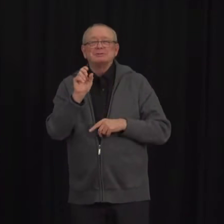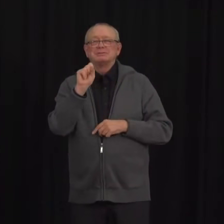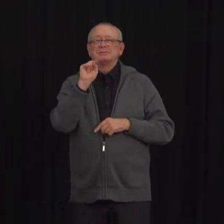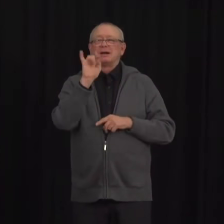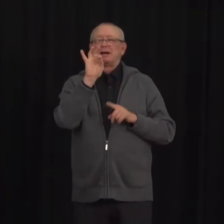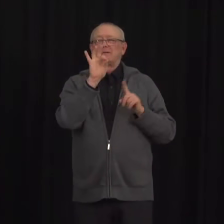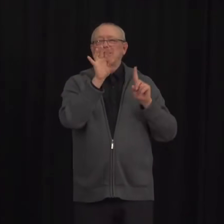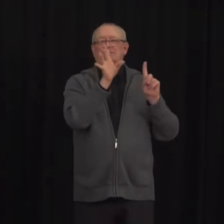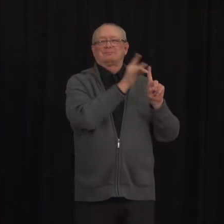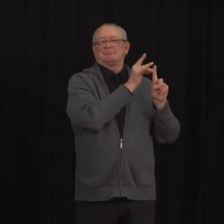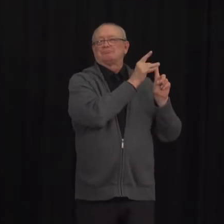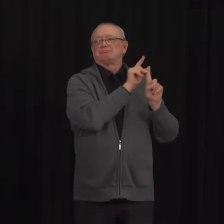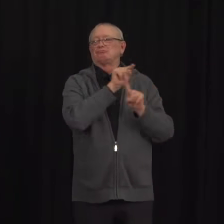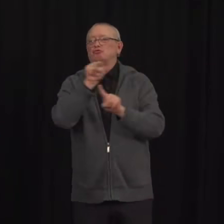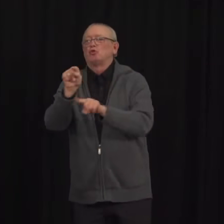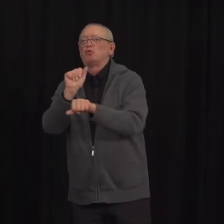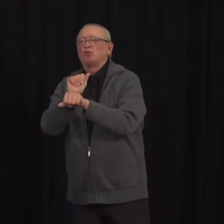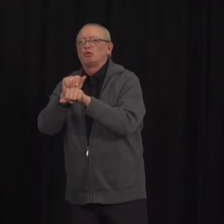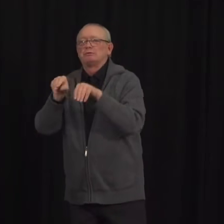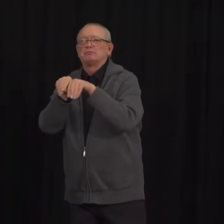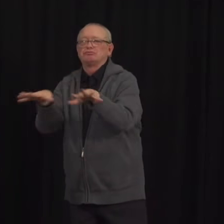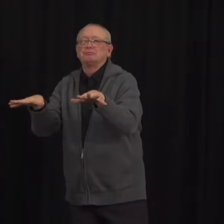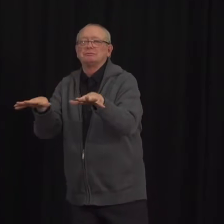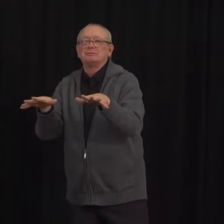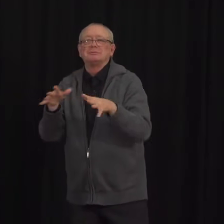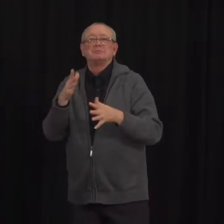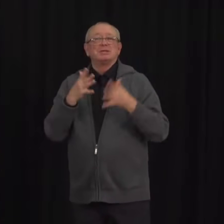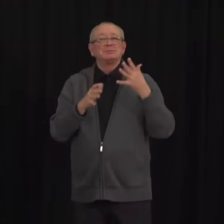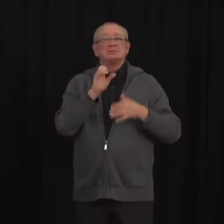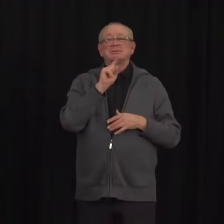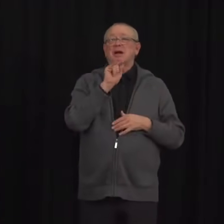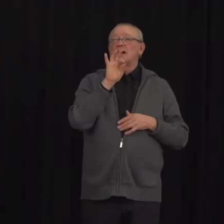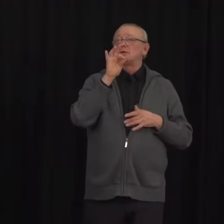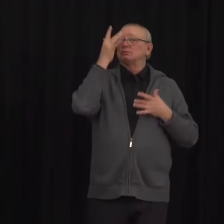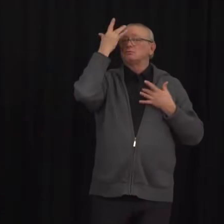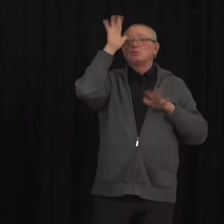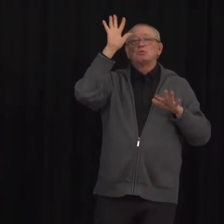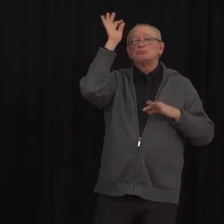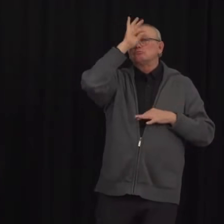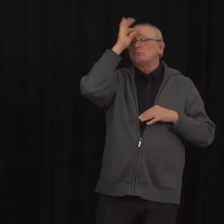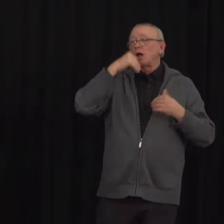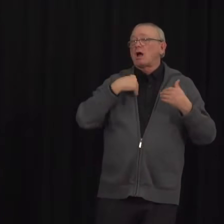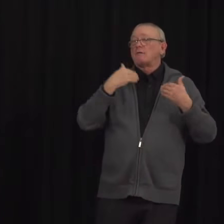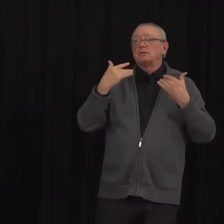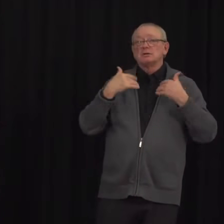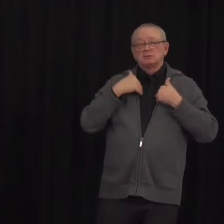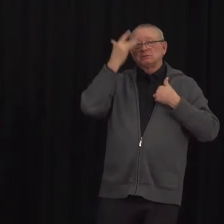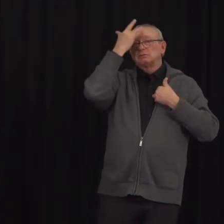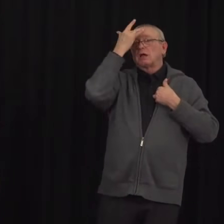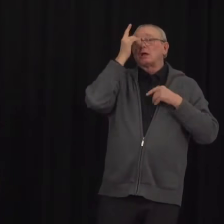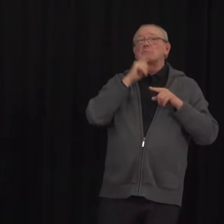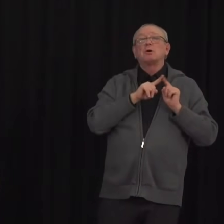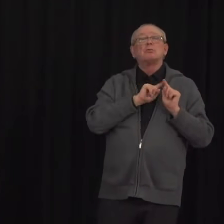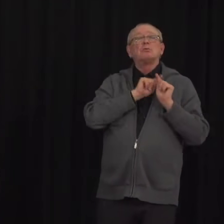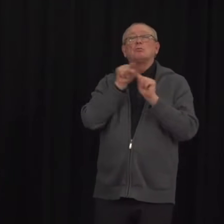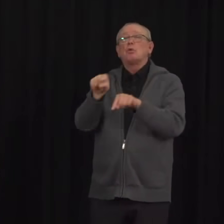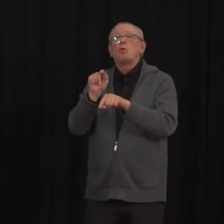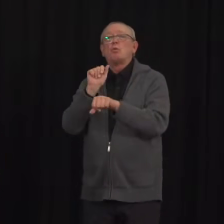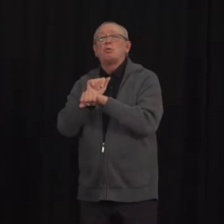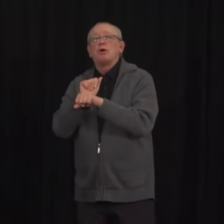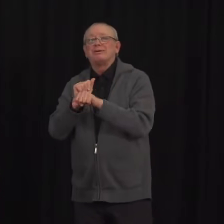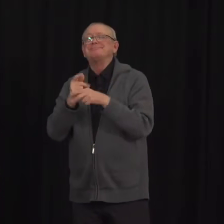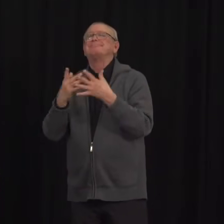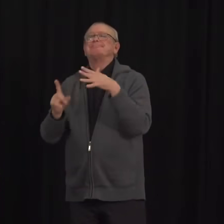who are infectious and don't necessarily know it because they haven't started to have symptoms yet. And so we are working to make